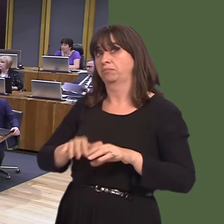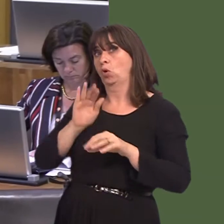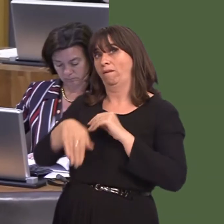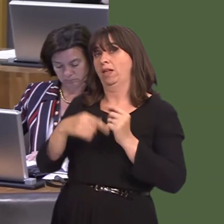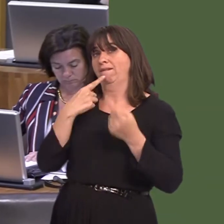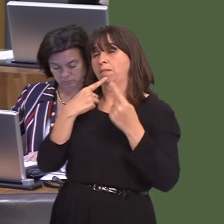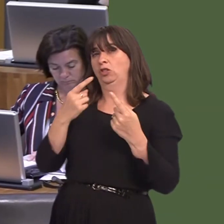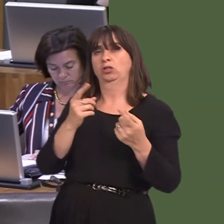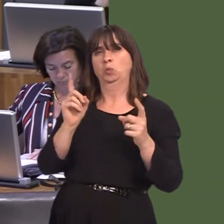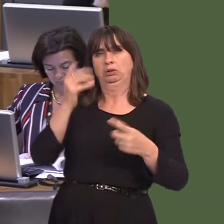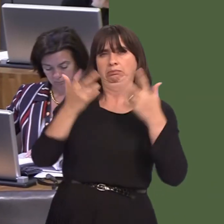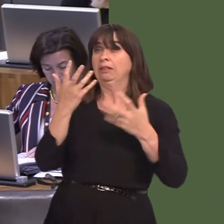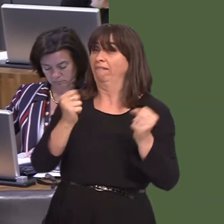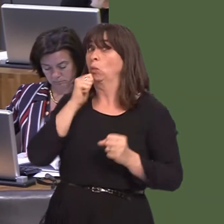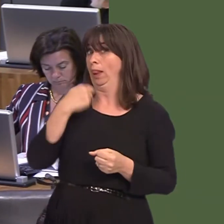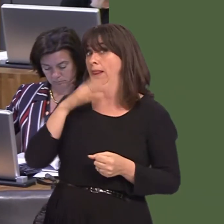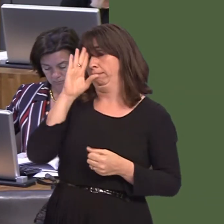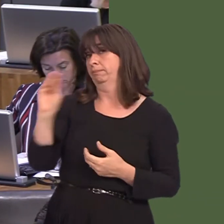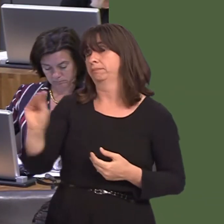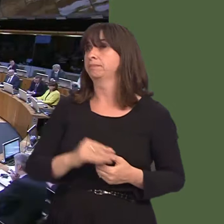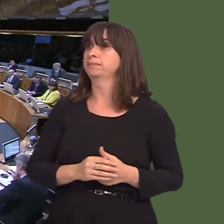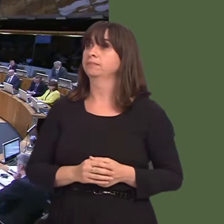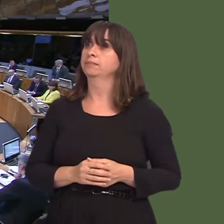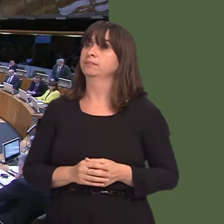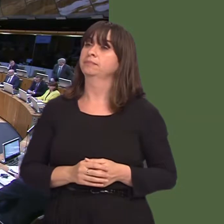information, and we'll do so. Dai Lloyd.